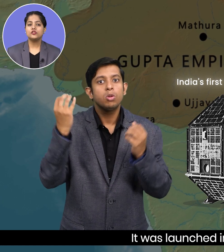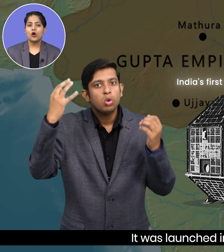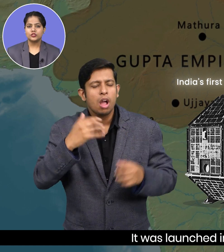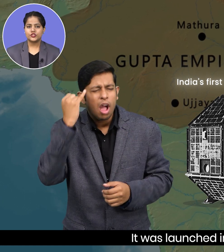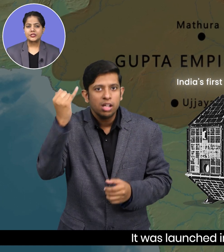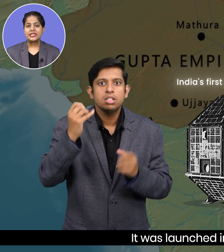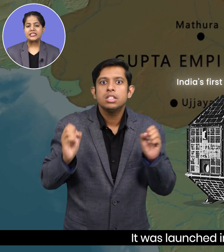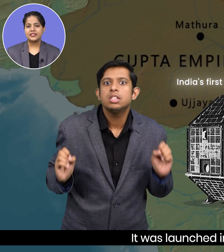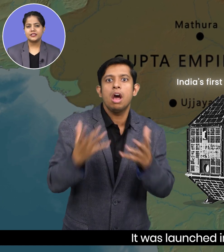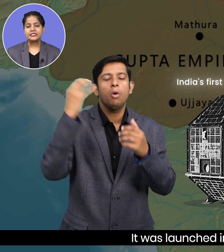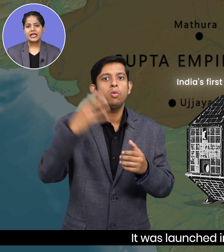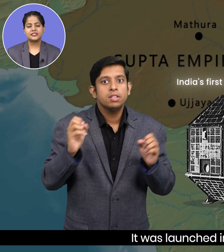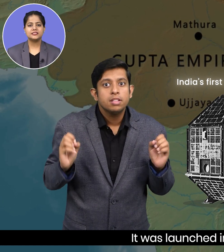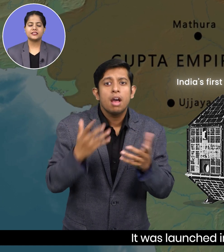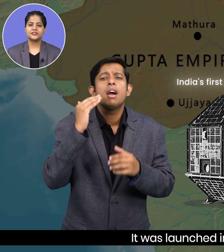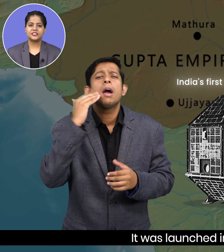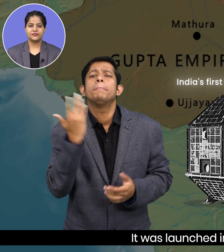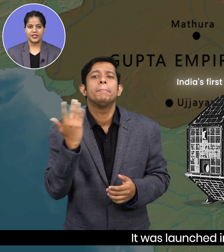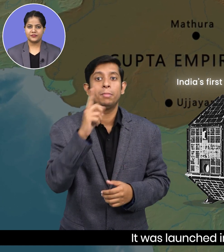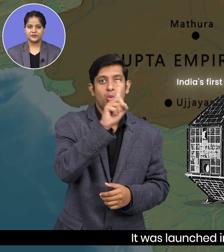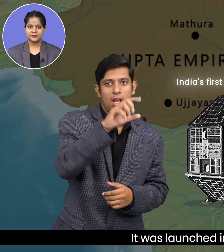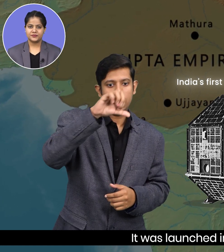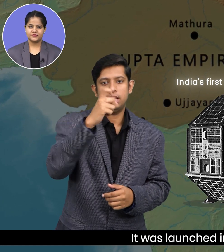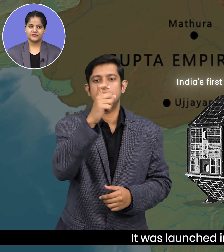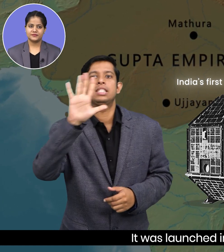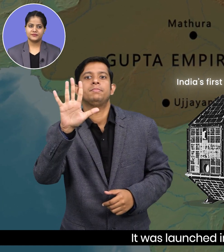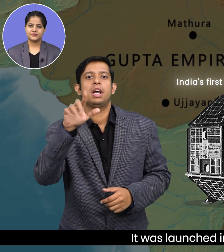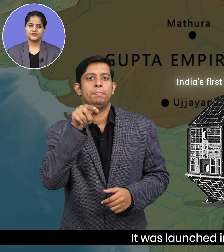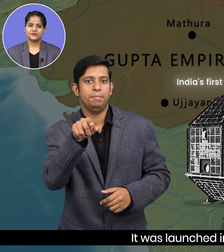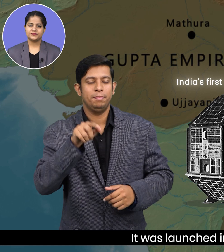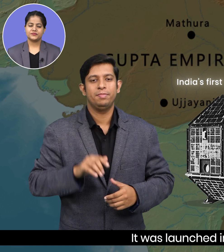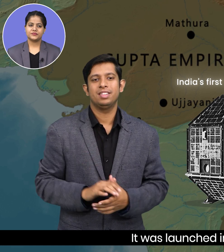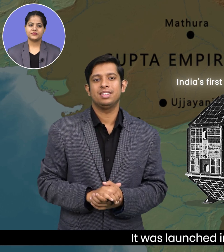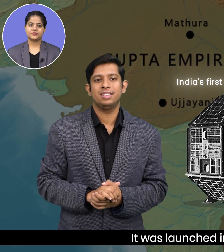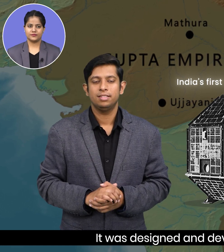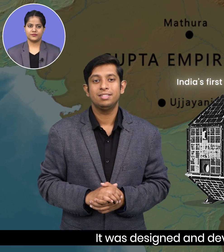It was launched in the year 1975.